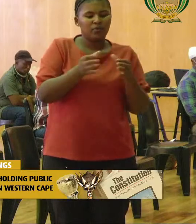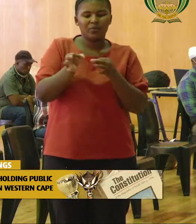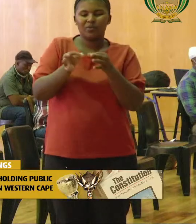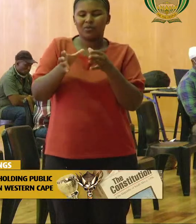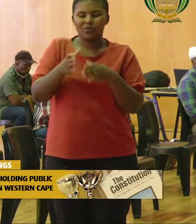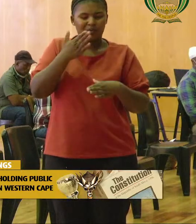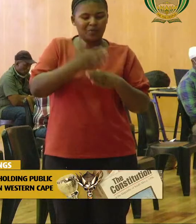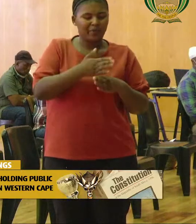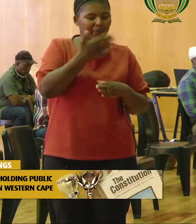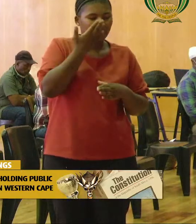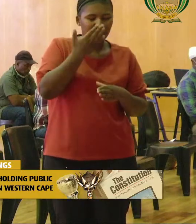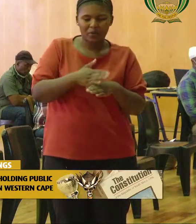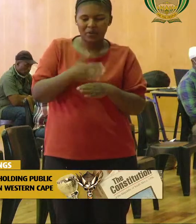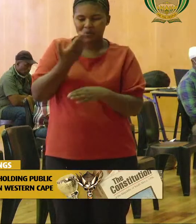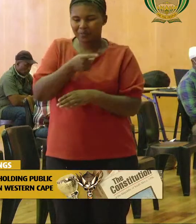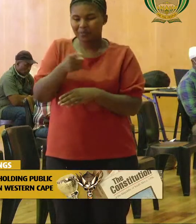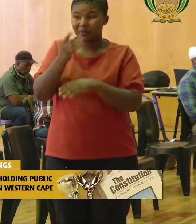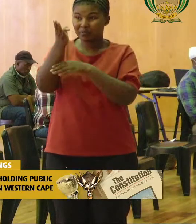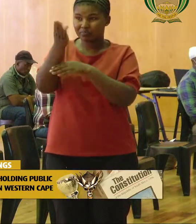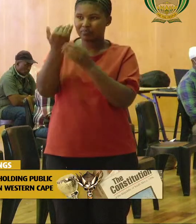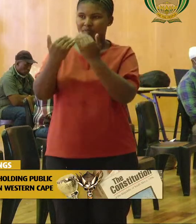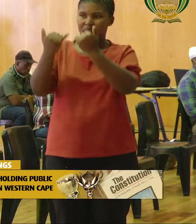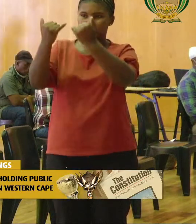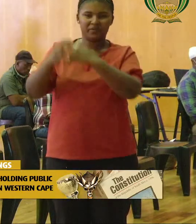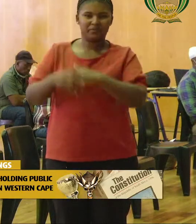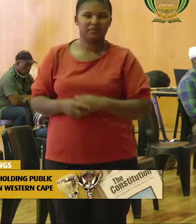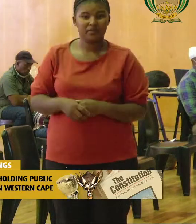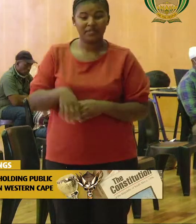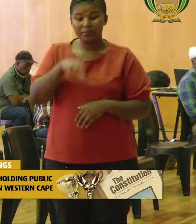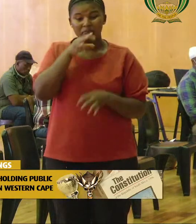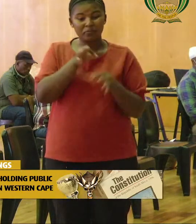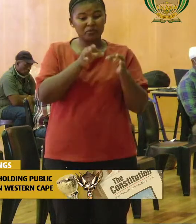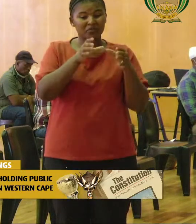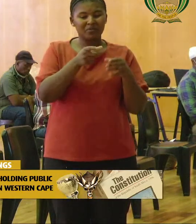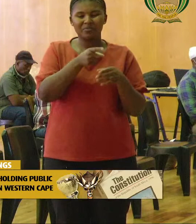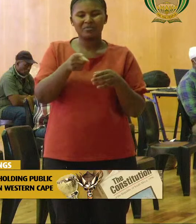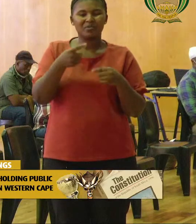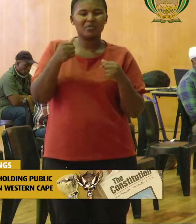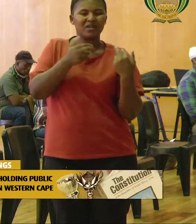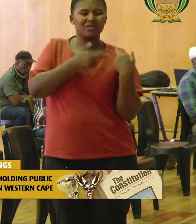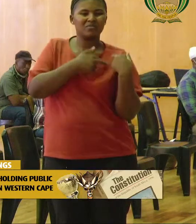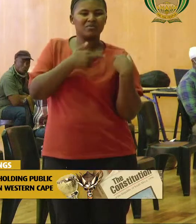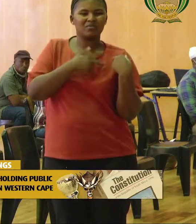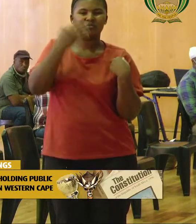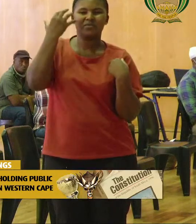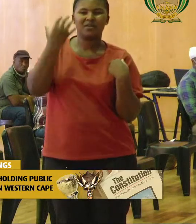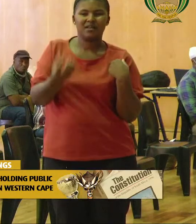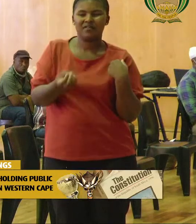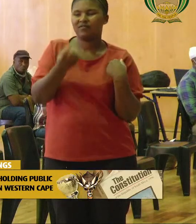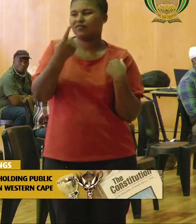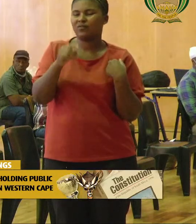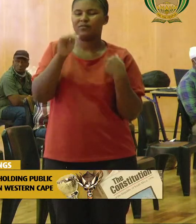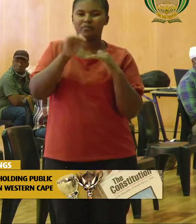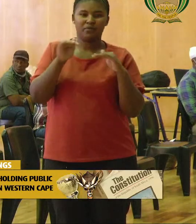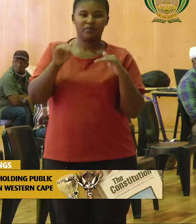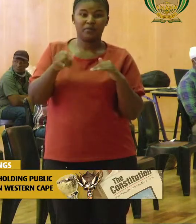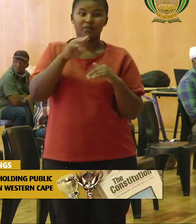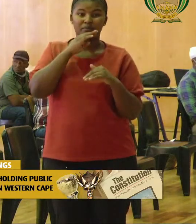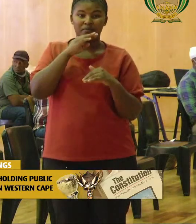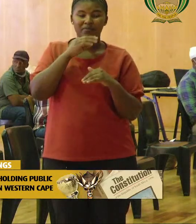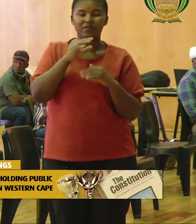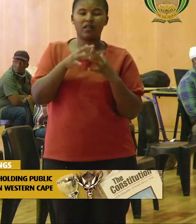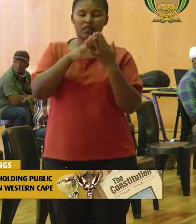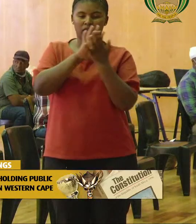political parties in Parliament who are not accountable to any, and that is a disgrace for